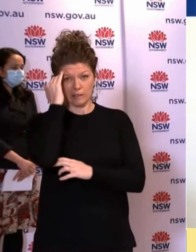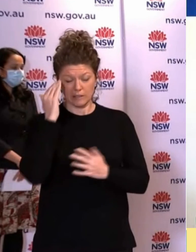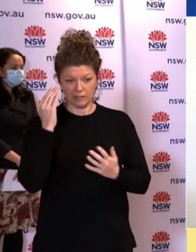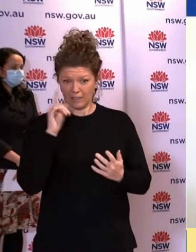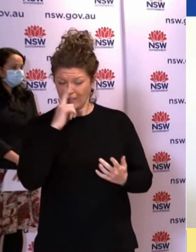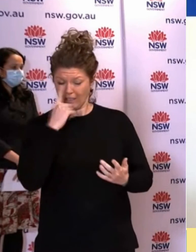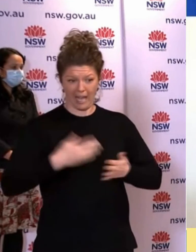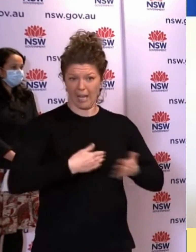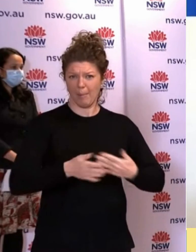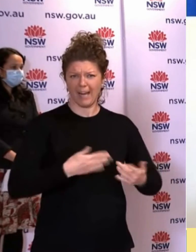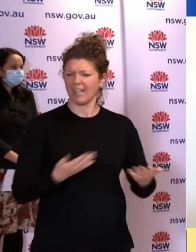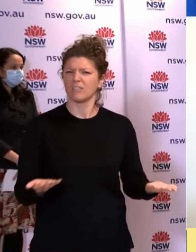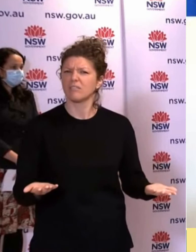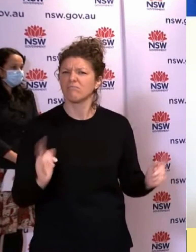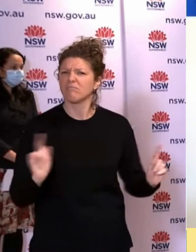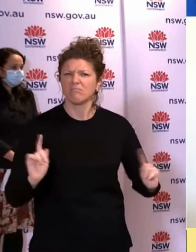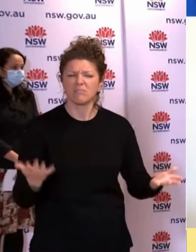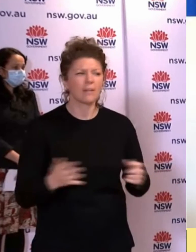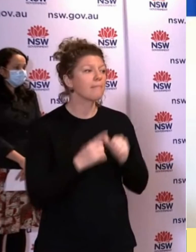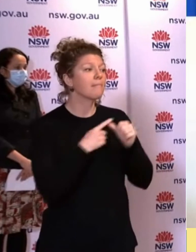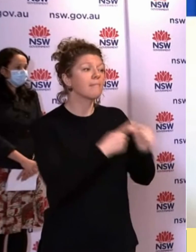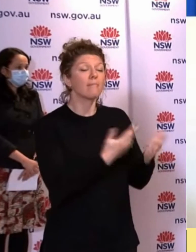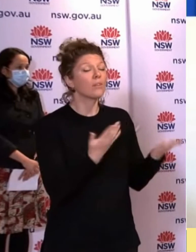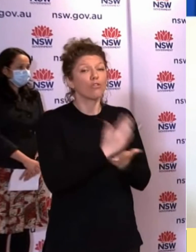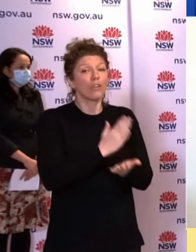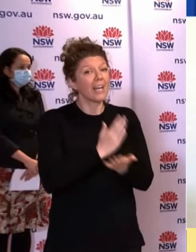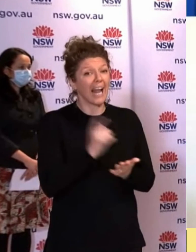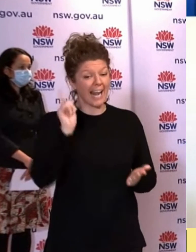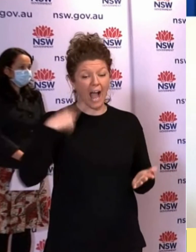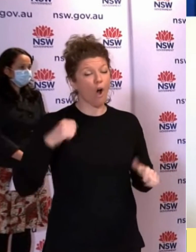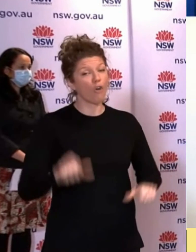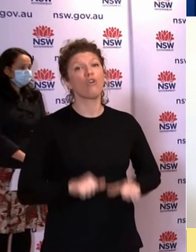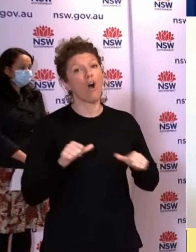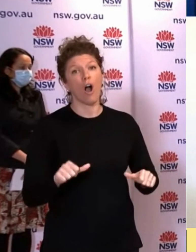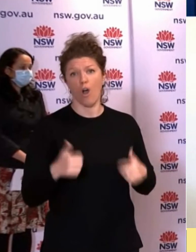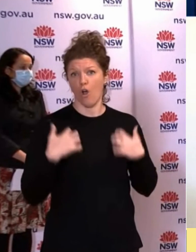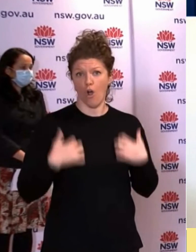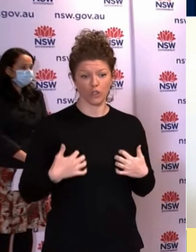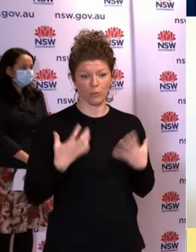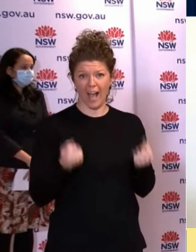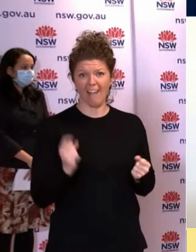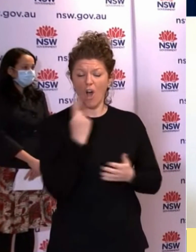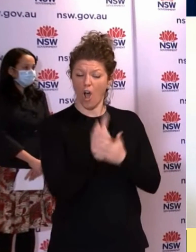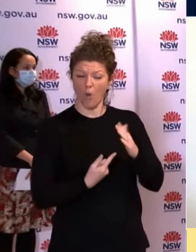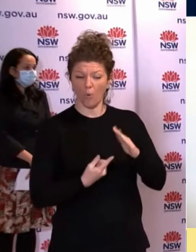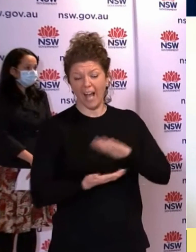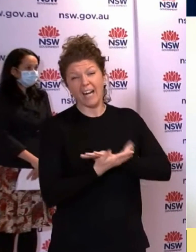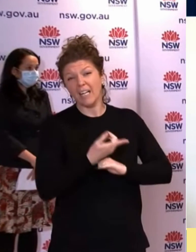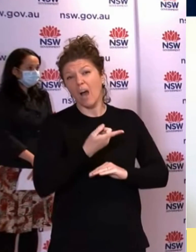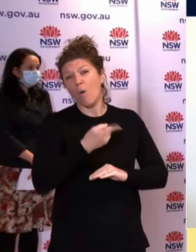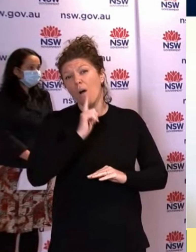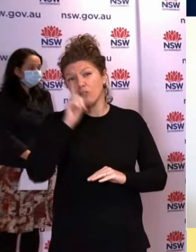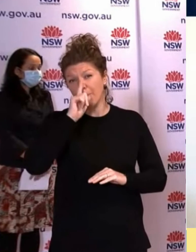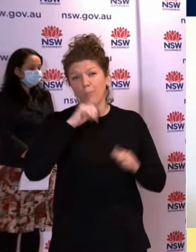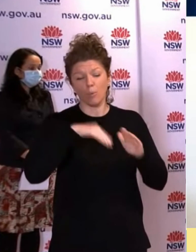said, we've got less than 100 people in ICU, and we quadrupled our ICU capacity